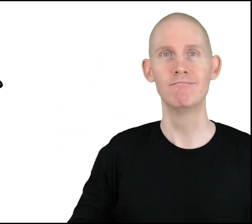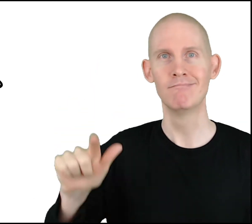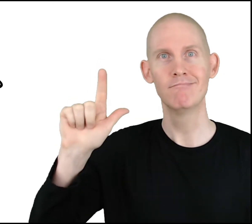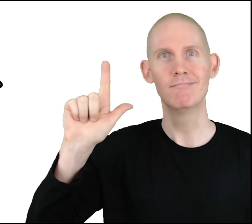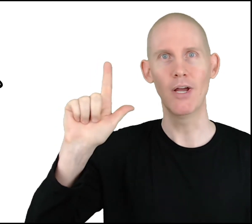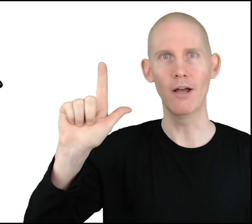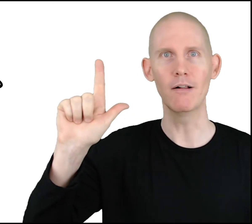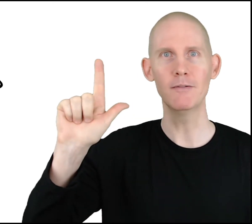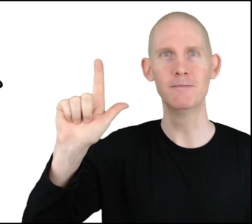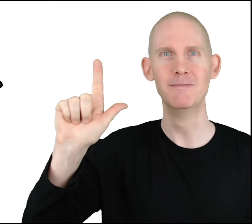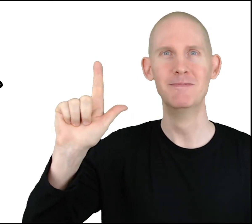L.